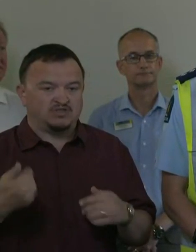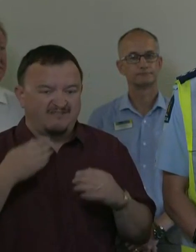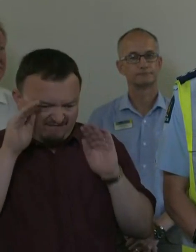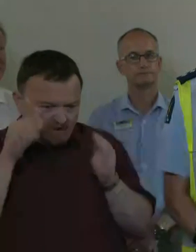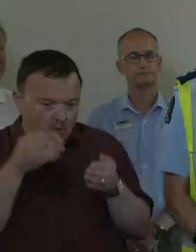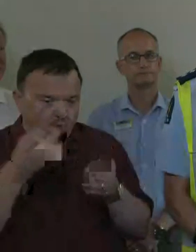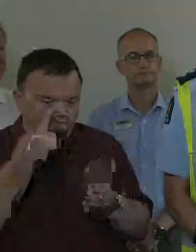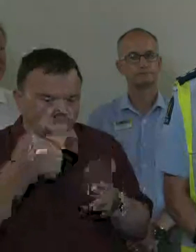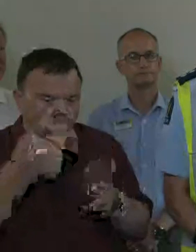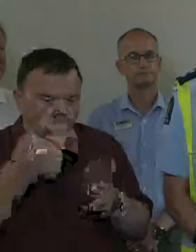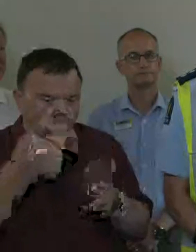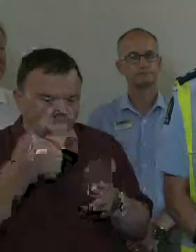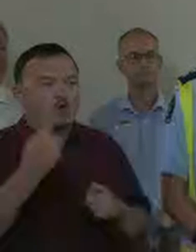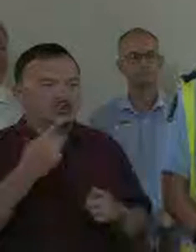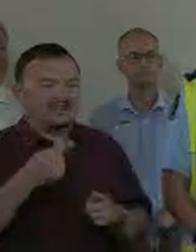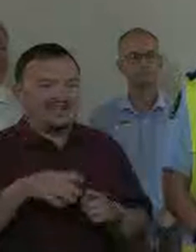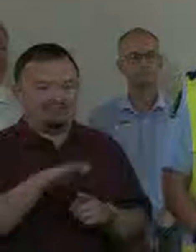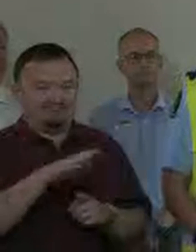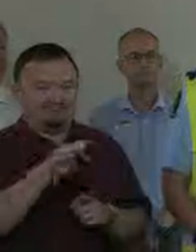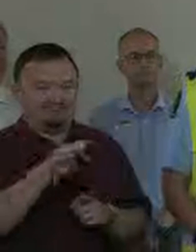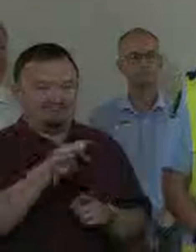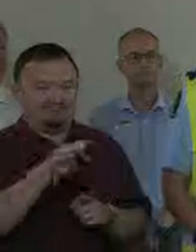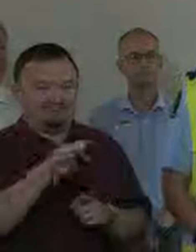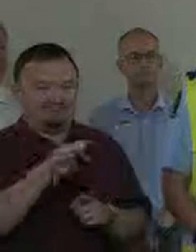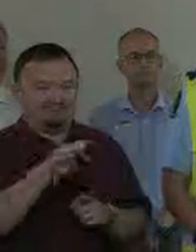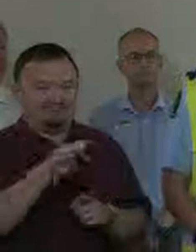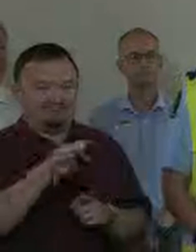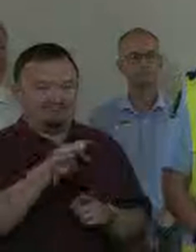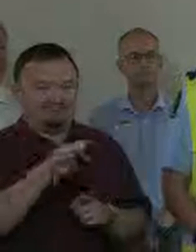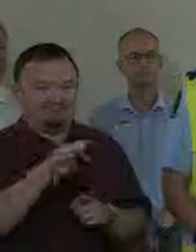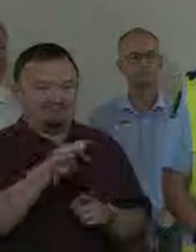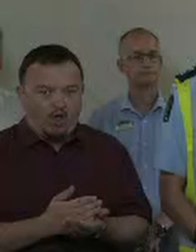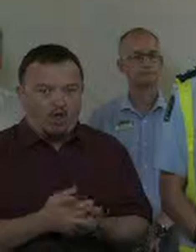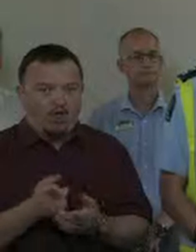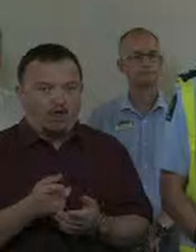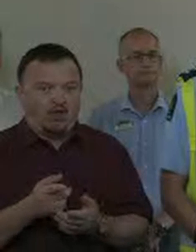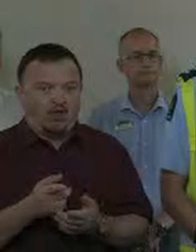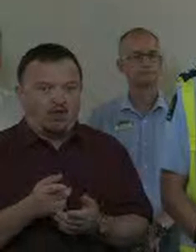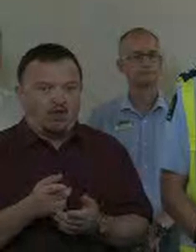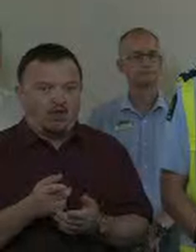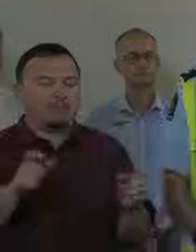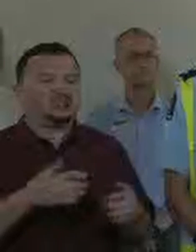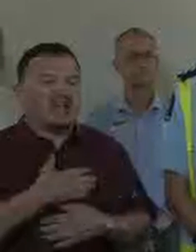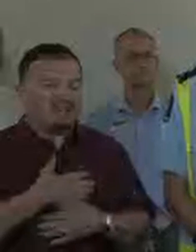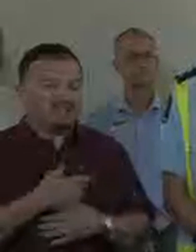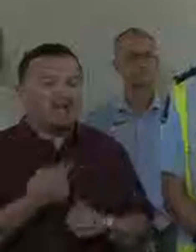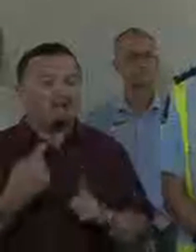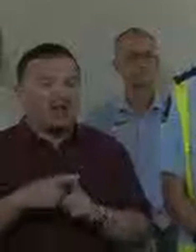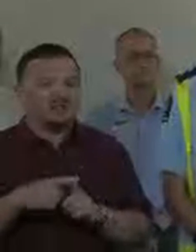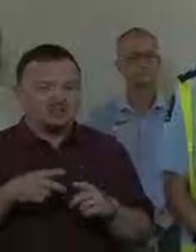contributing to the emergency response and ensuring public safety as a priority and providing patrols in the areas that are